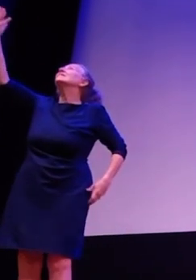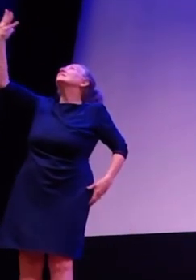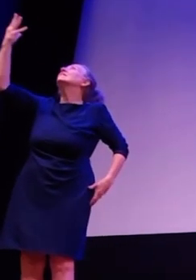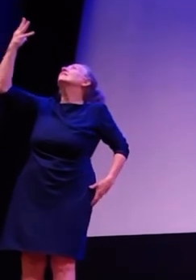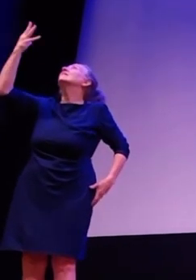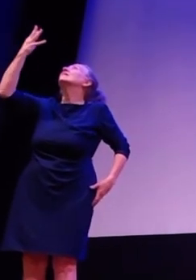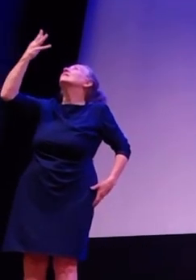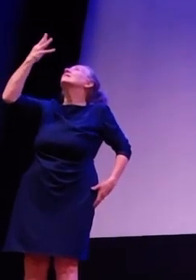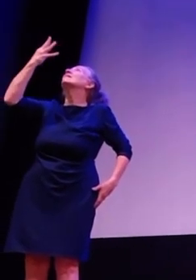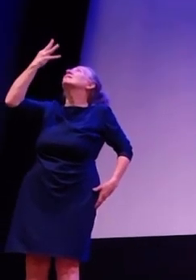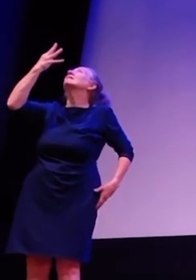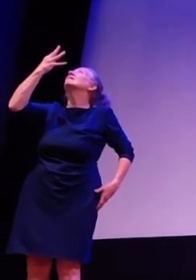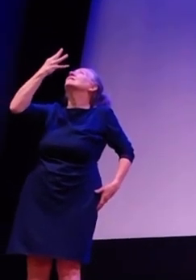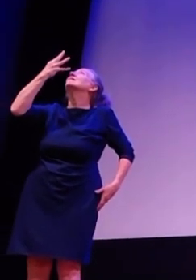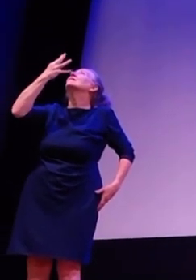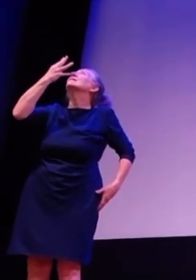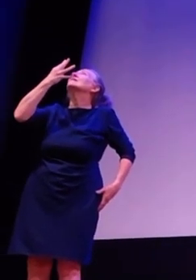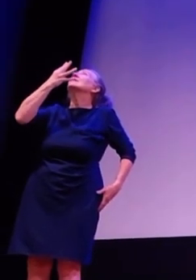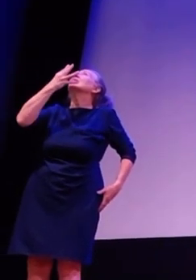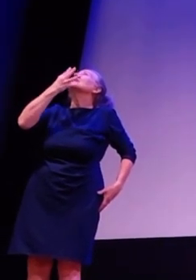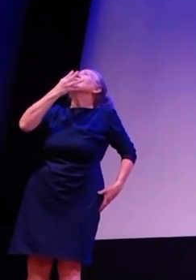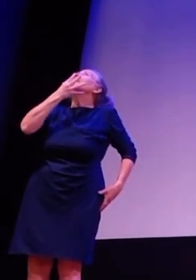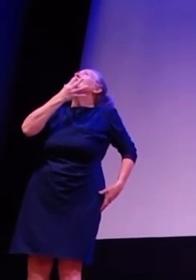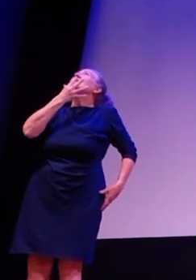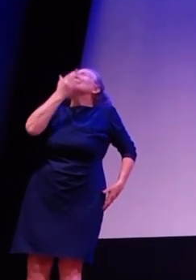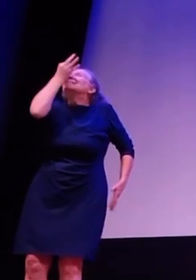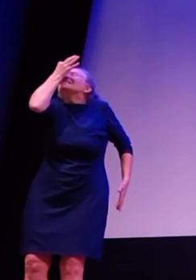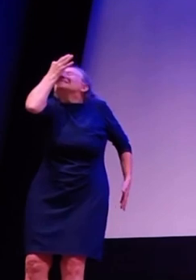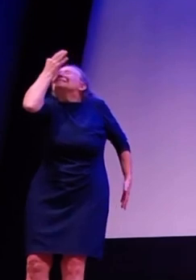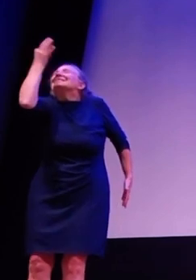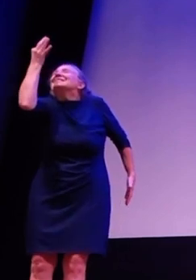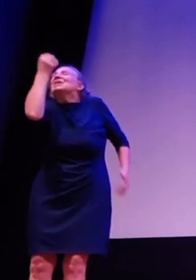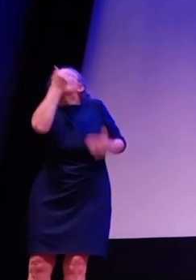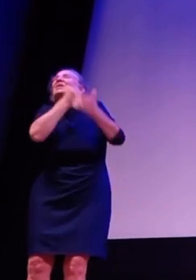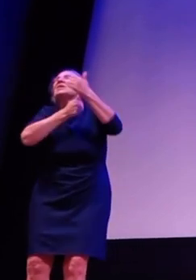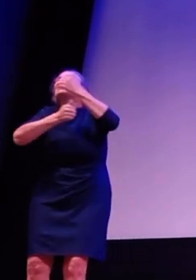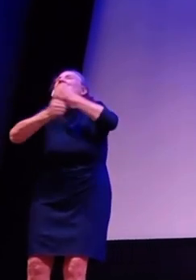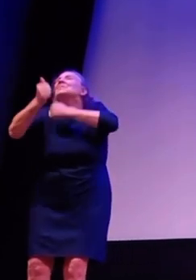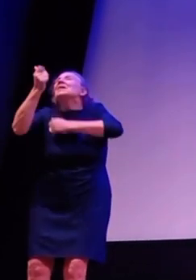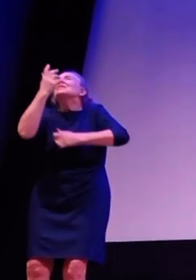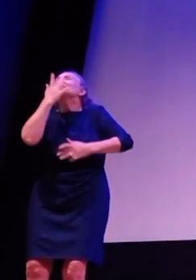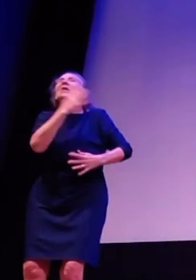sun, just beyond the rain.